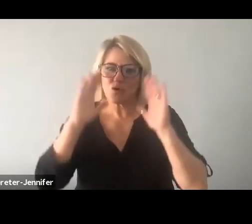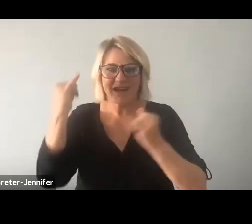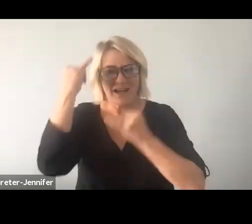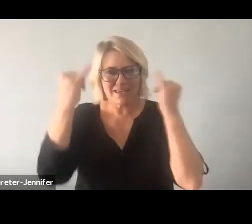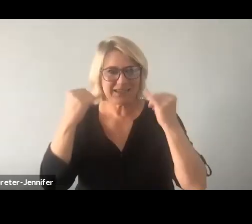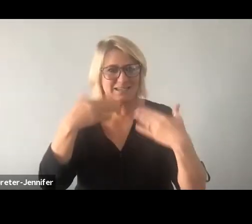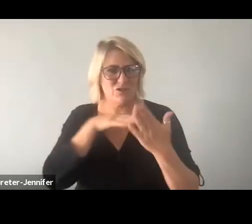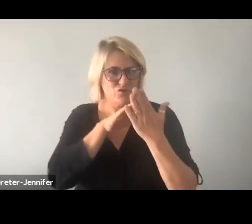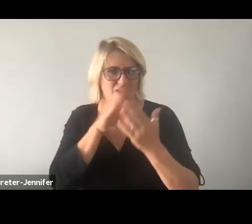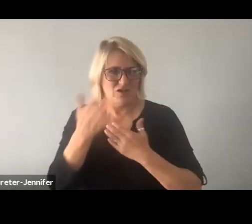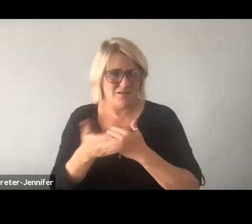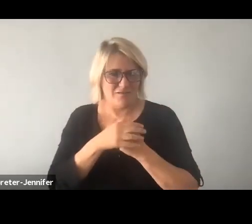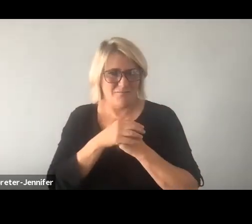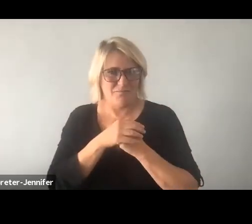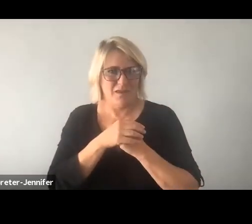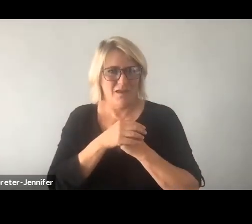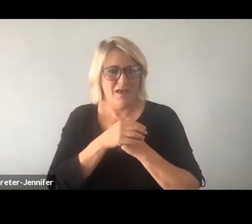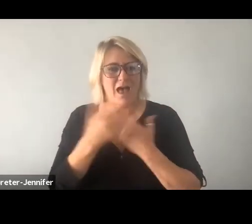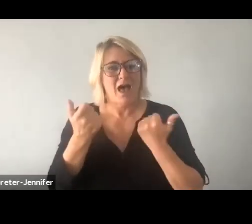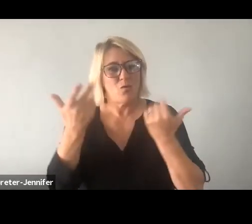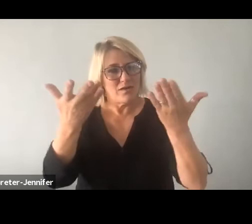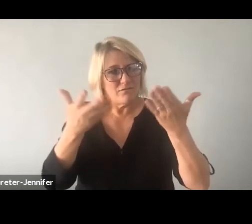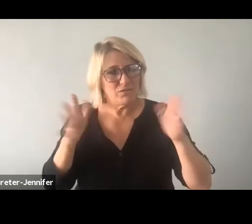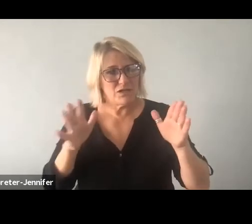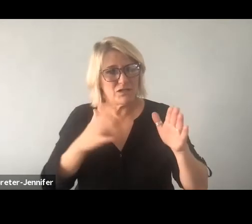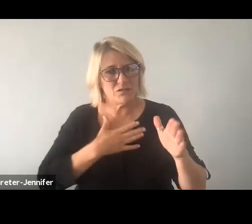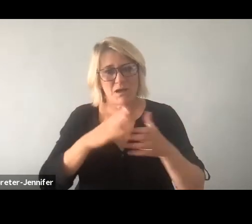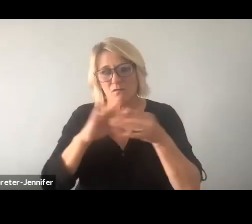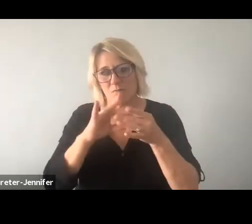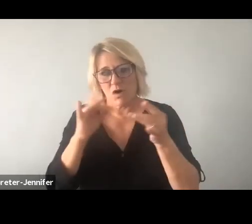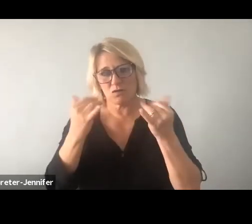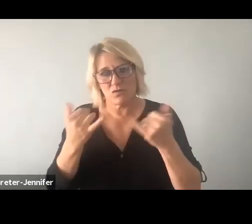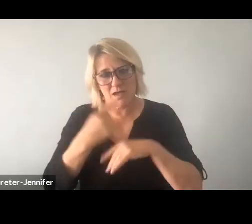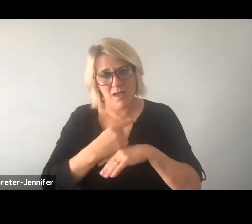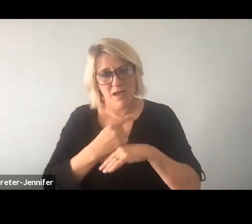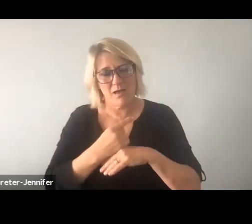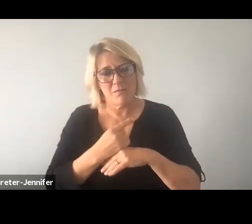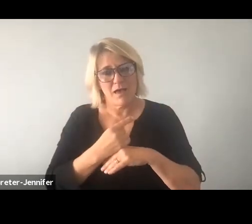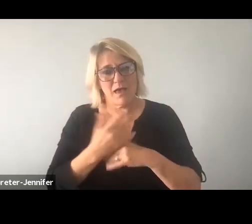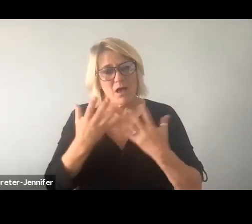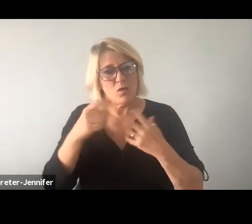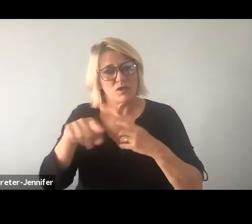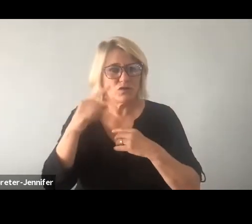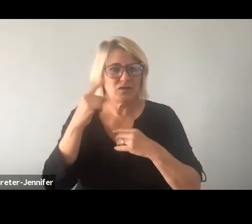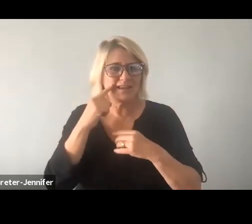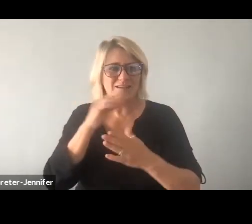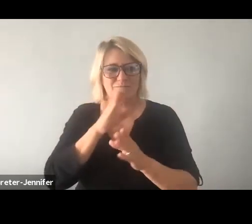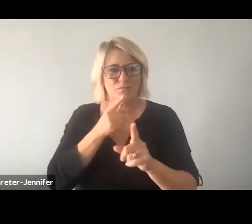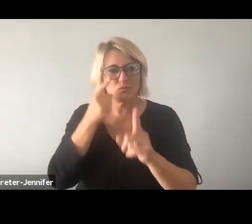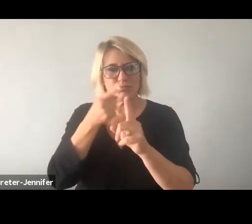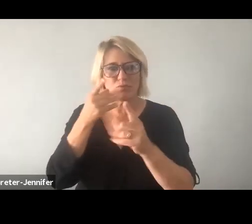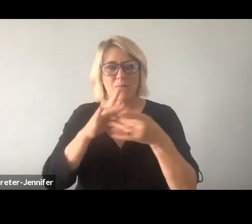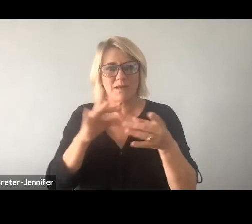there. I want to close out my remarks today by leaving you with a central message on one